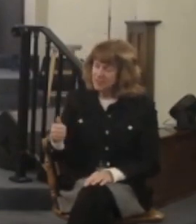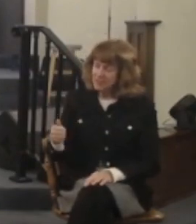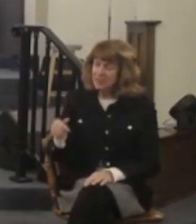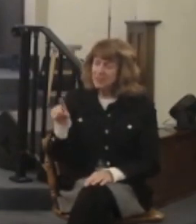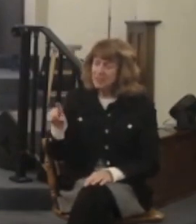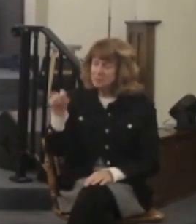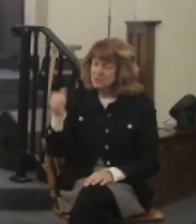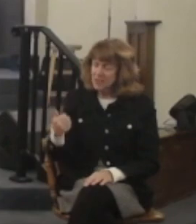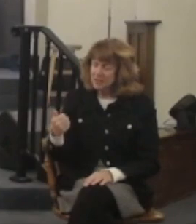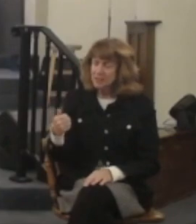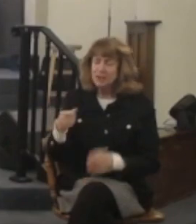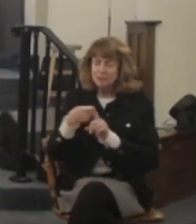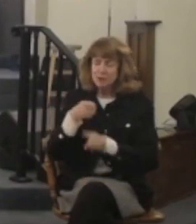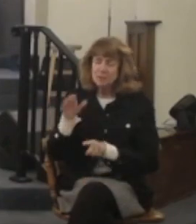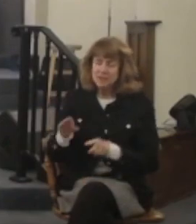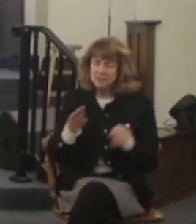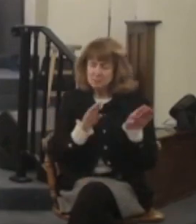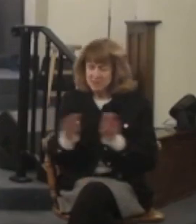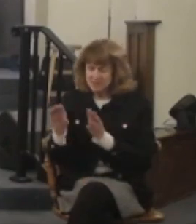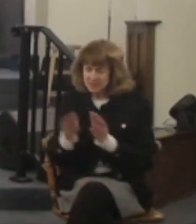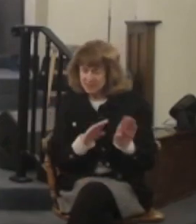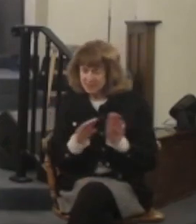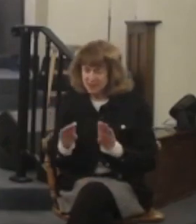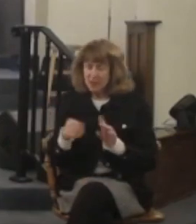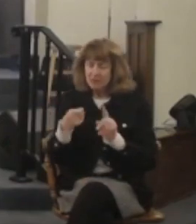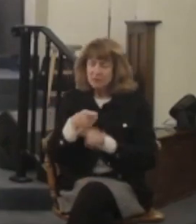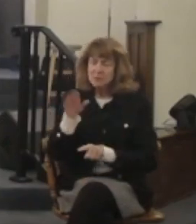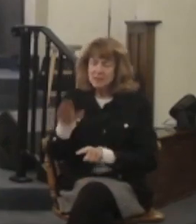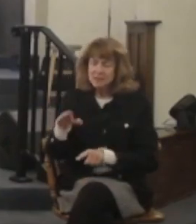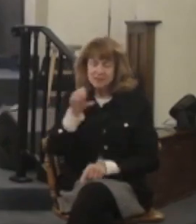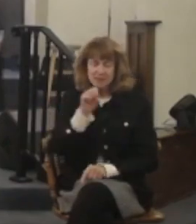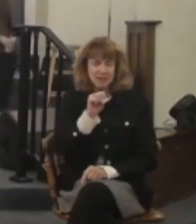tithing from his business as a percentage of his sales.